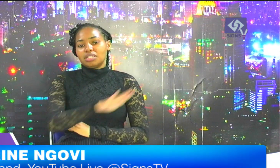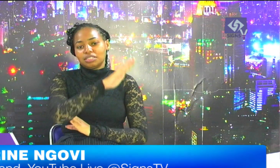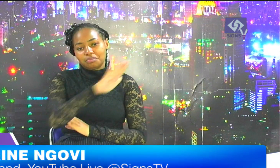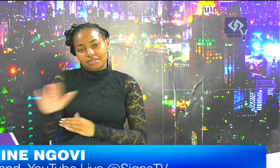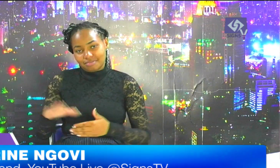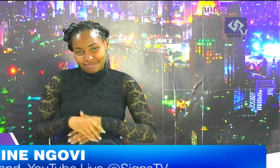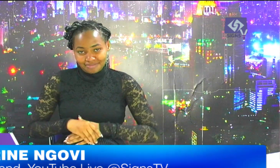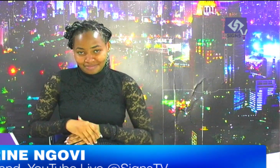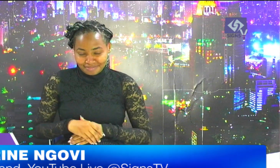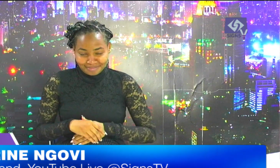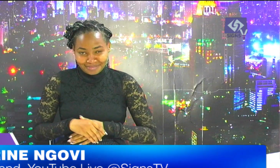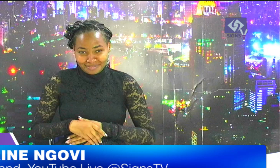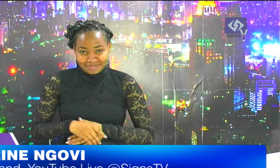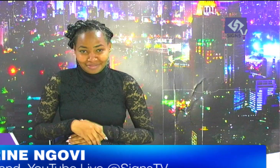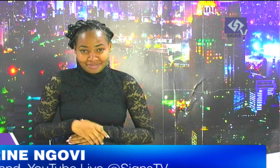to Parliament.